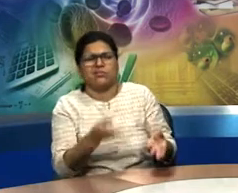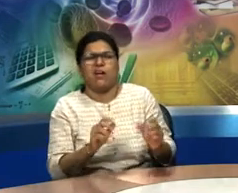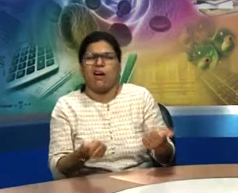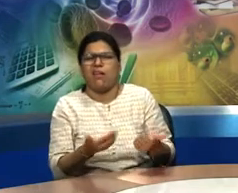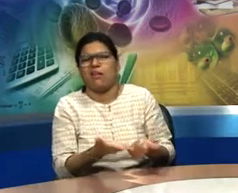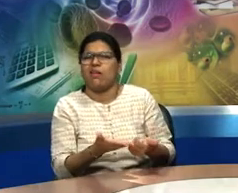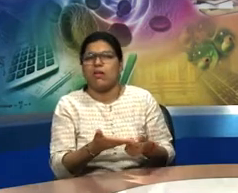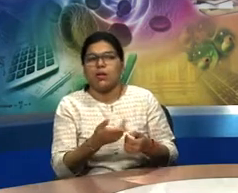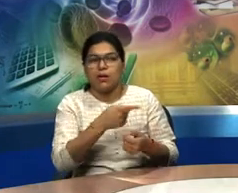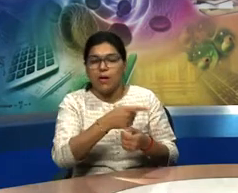Because